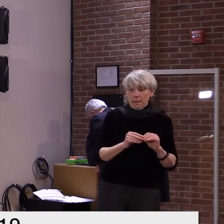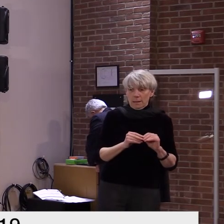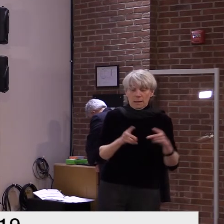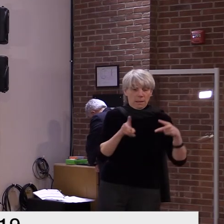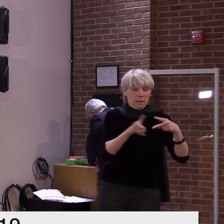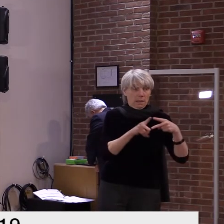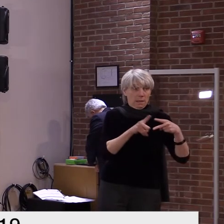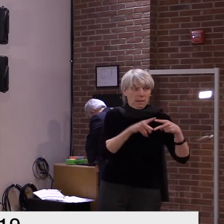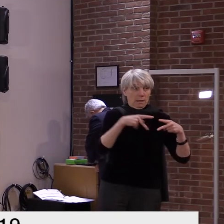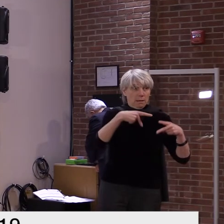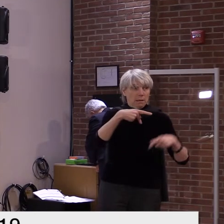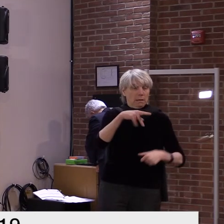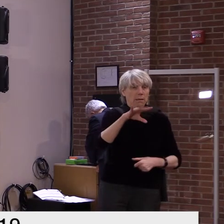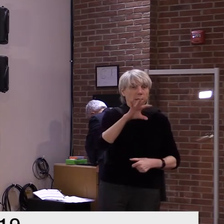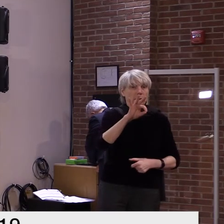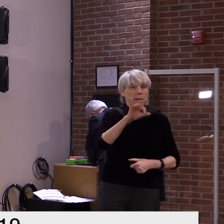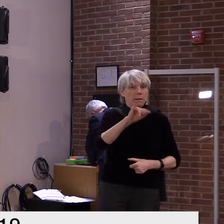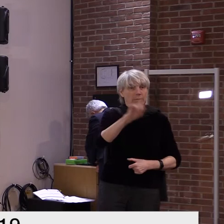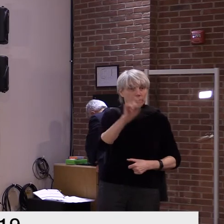the two main vaccines,